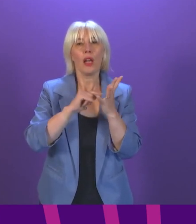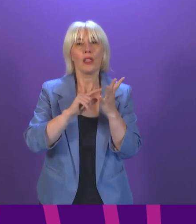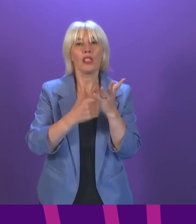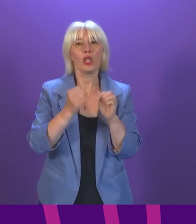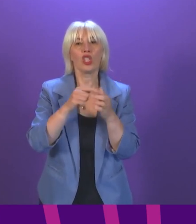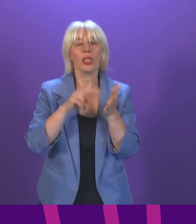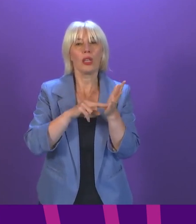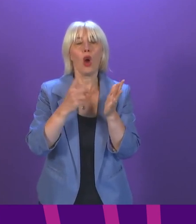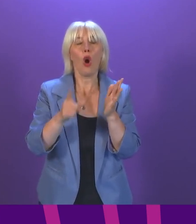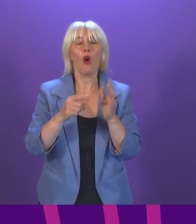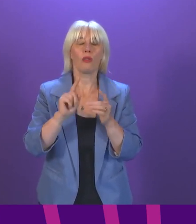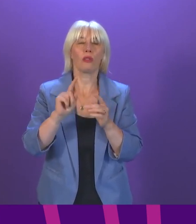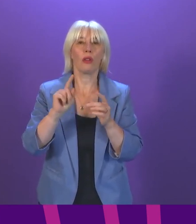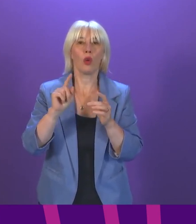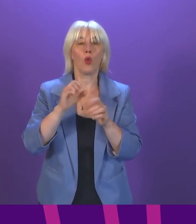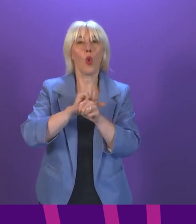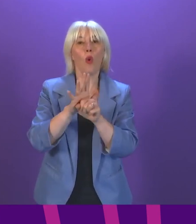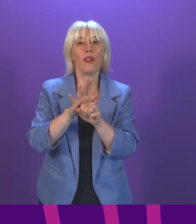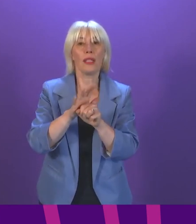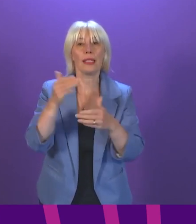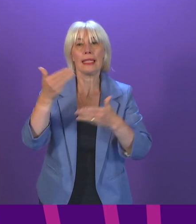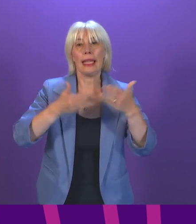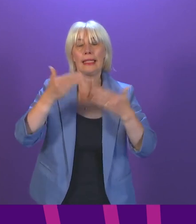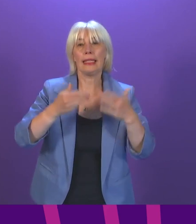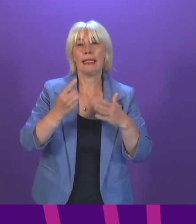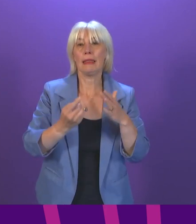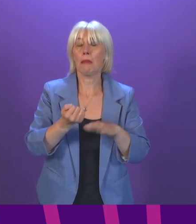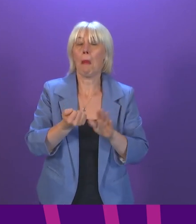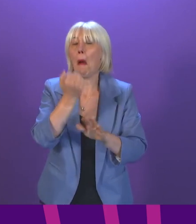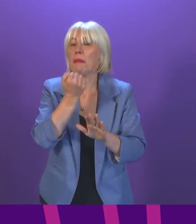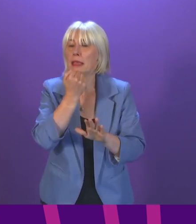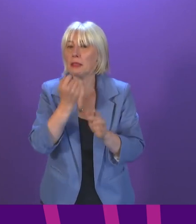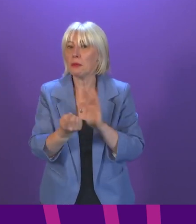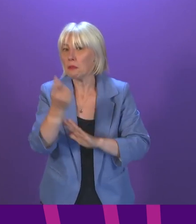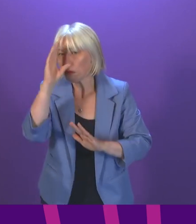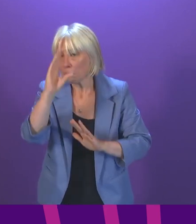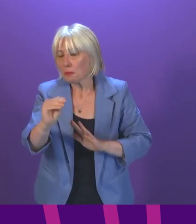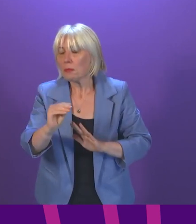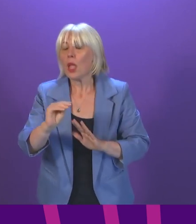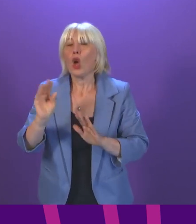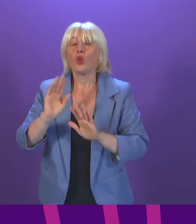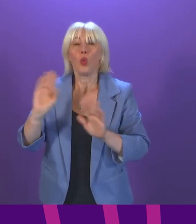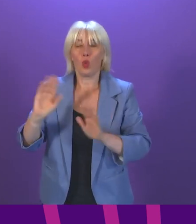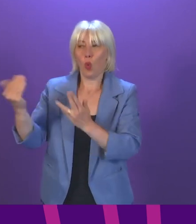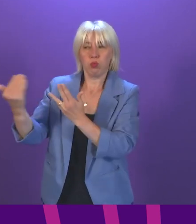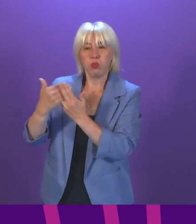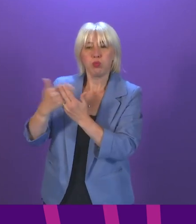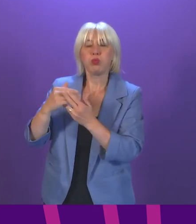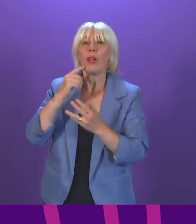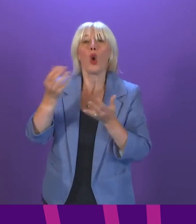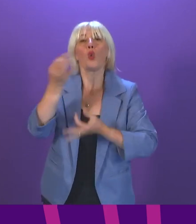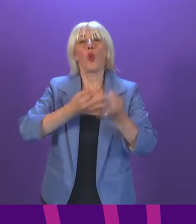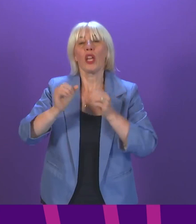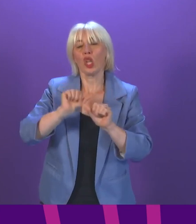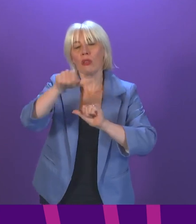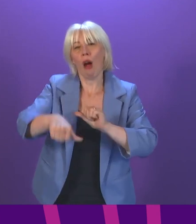update. The First Minister will take questions at the end of her statement and so there should be no interventions or interruptions and I